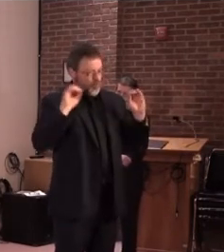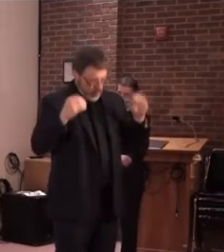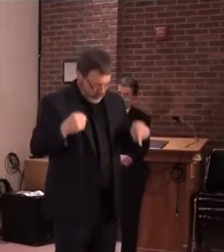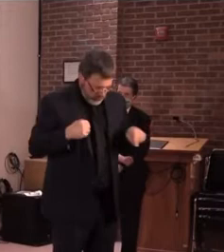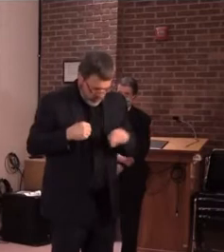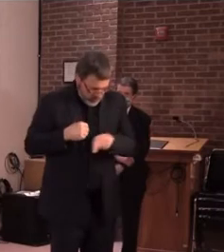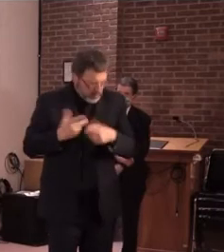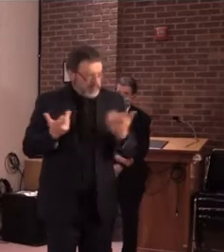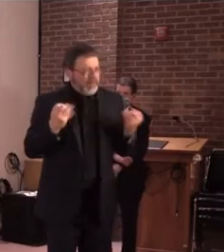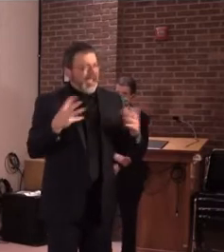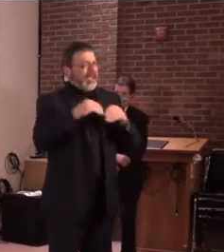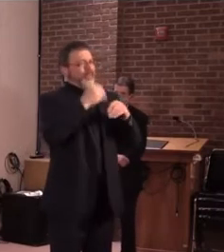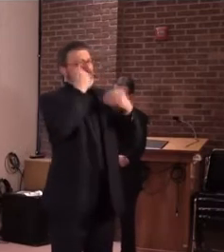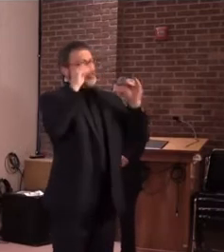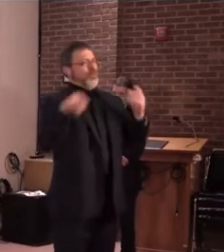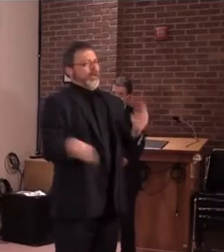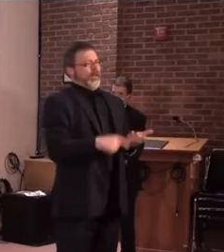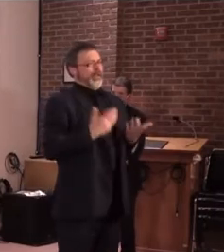administration.